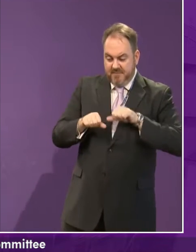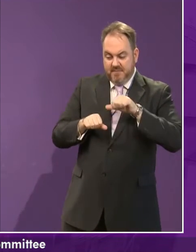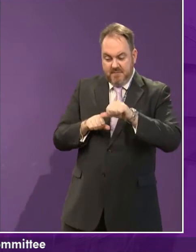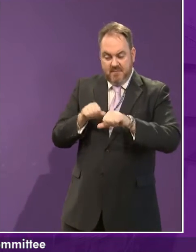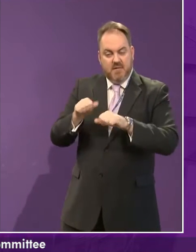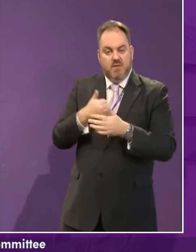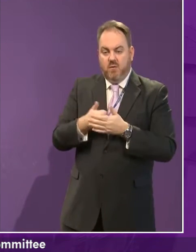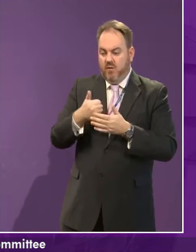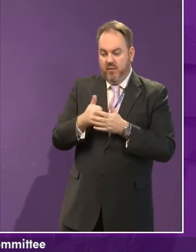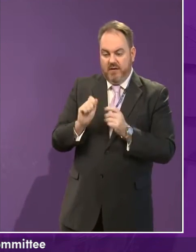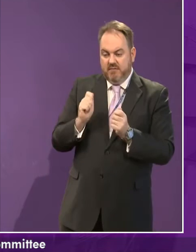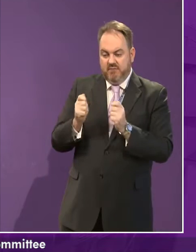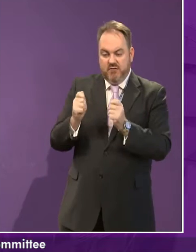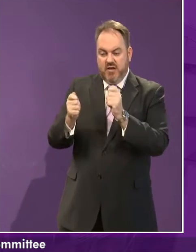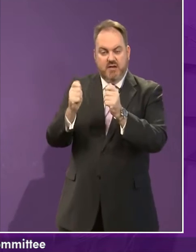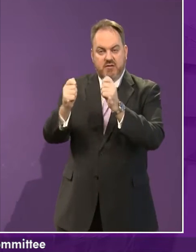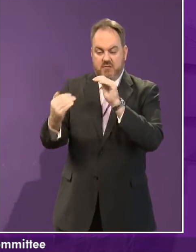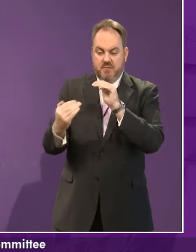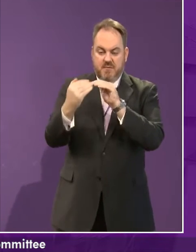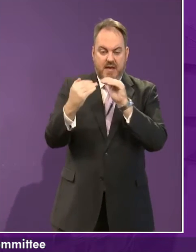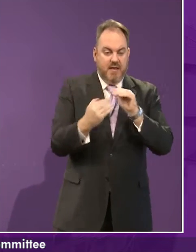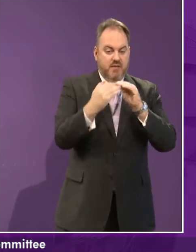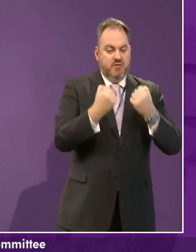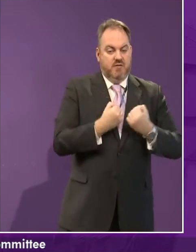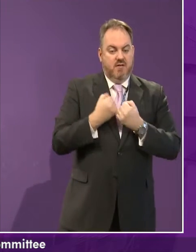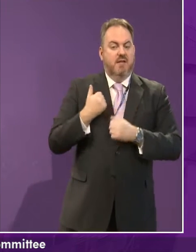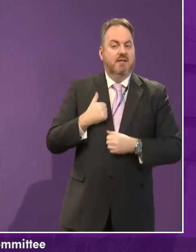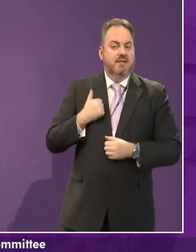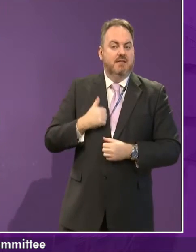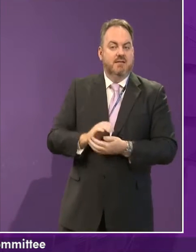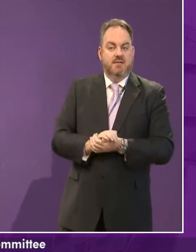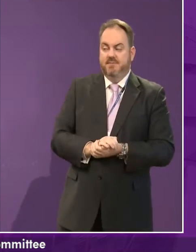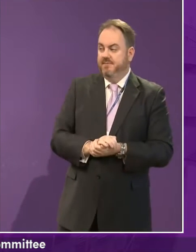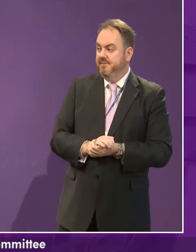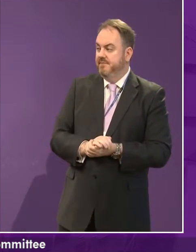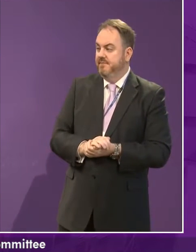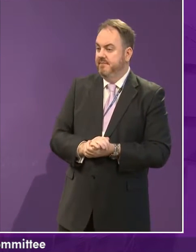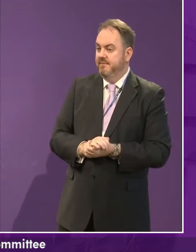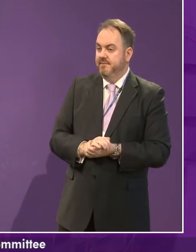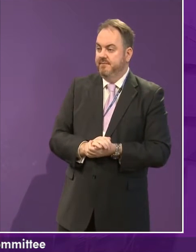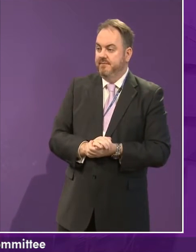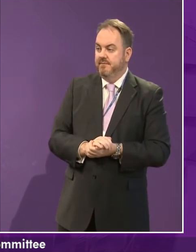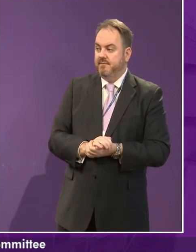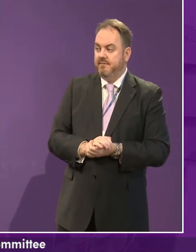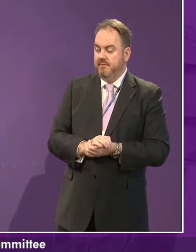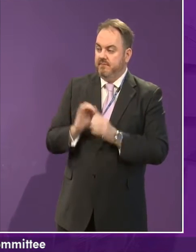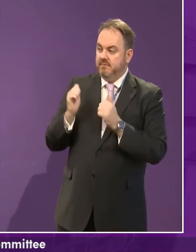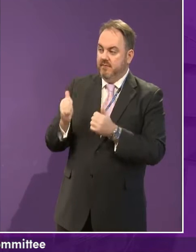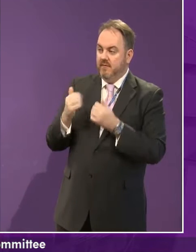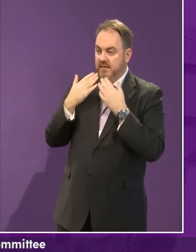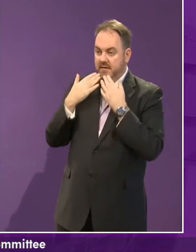specific requests from departments, then we can organise that as well. Okay, thank you. Okay, thank you very much. Valley